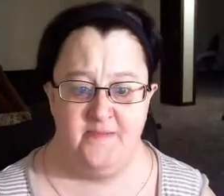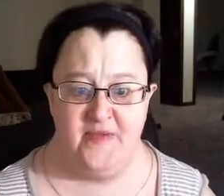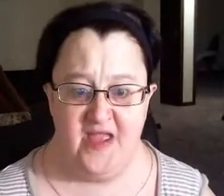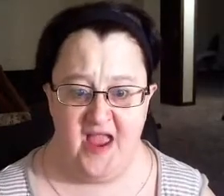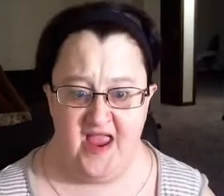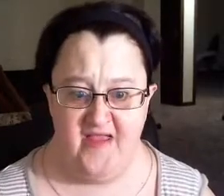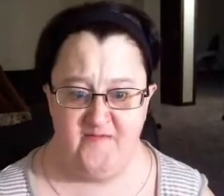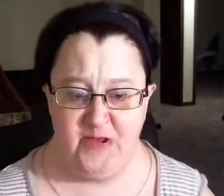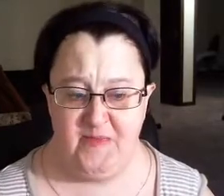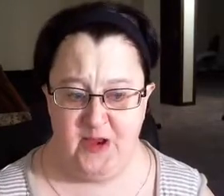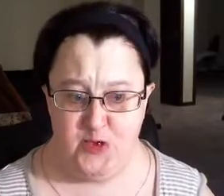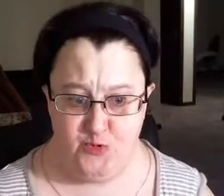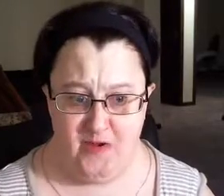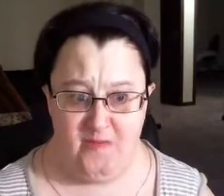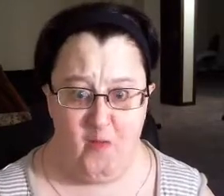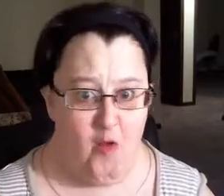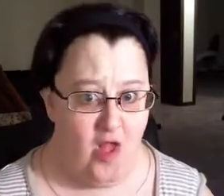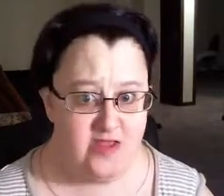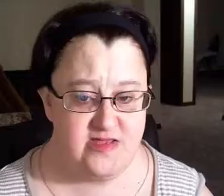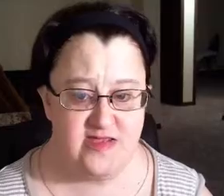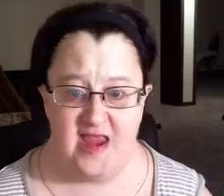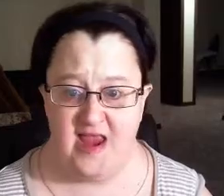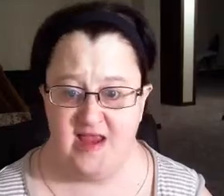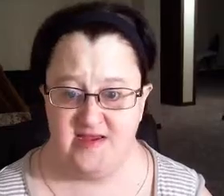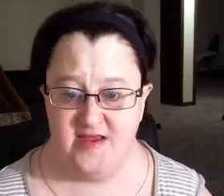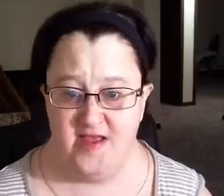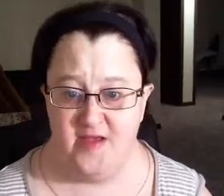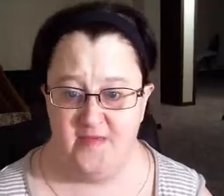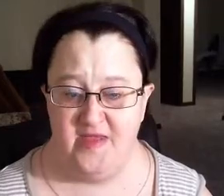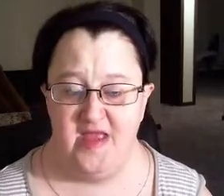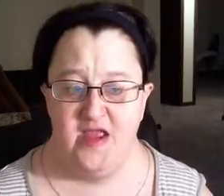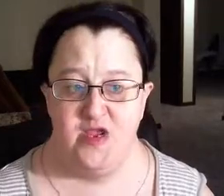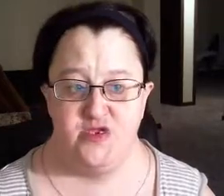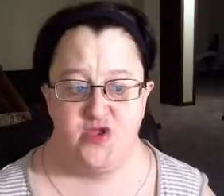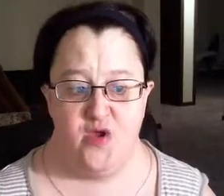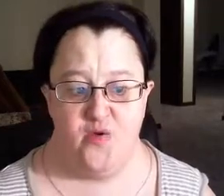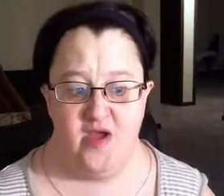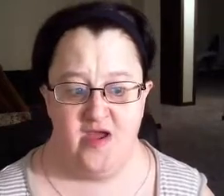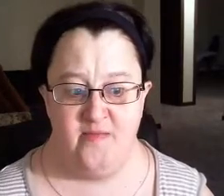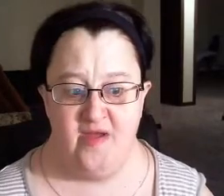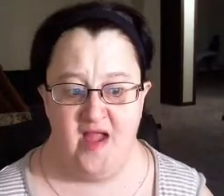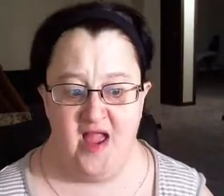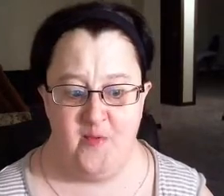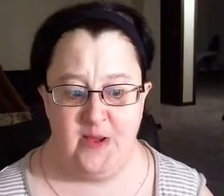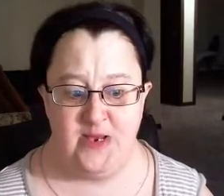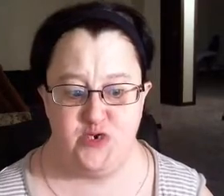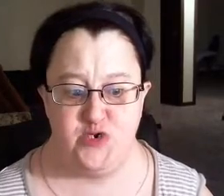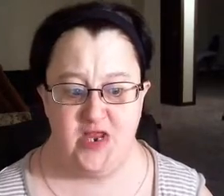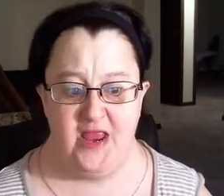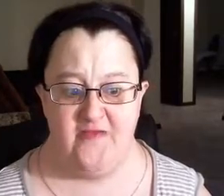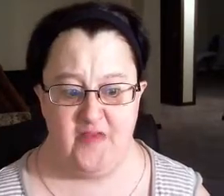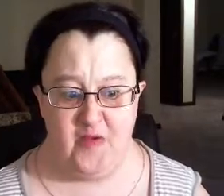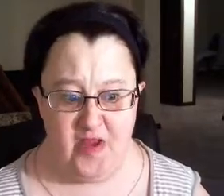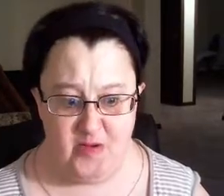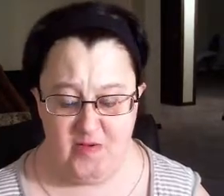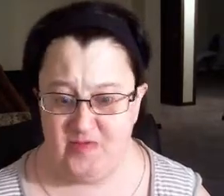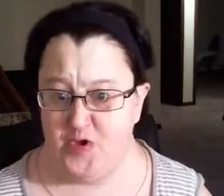but i have really been enjoying my walks and um so um i wanted to kind of let you guys know i'm still